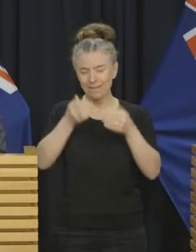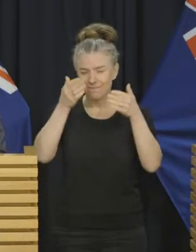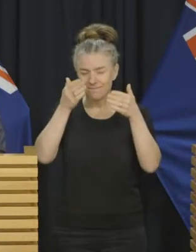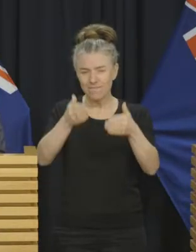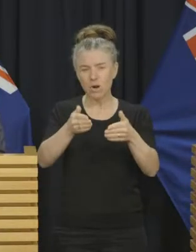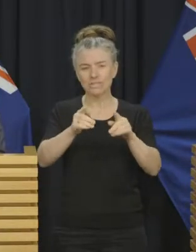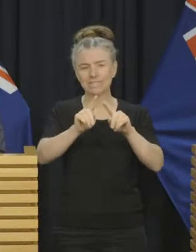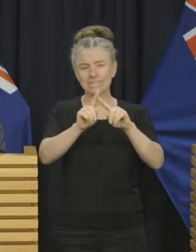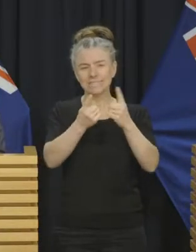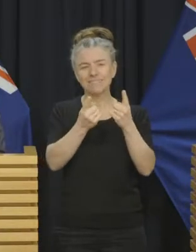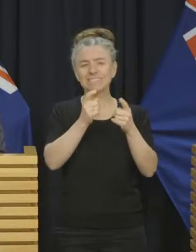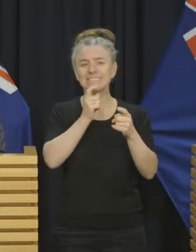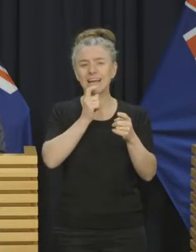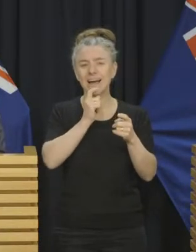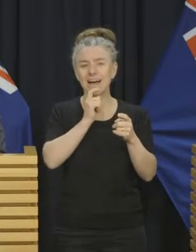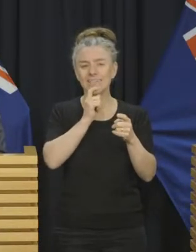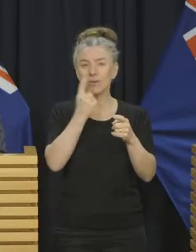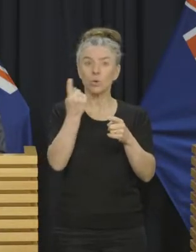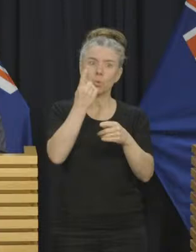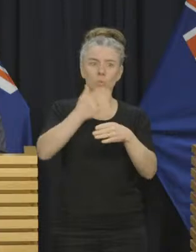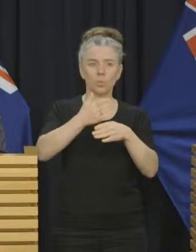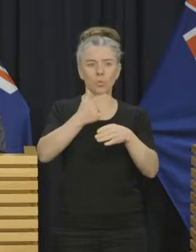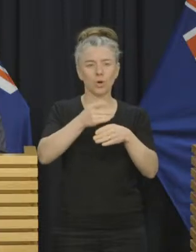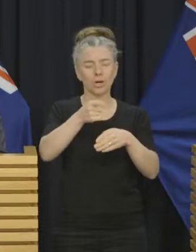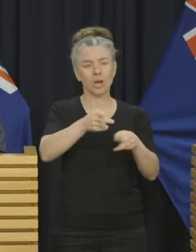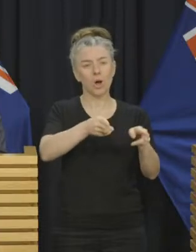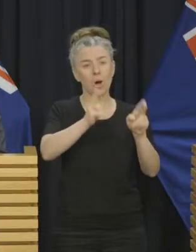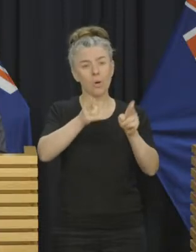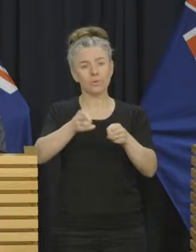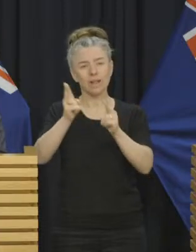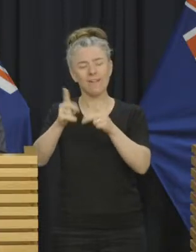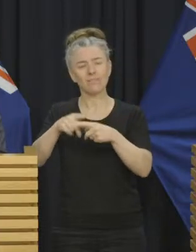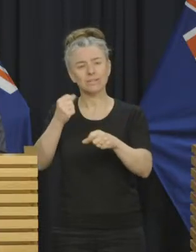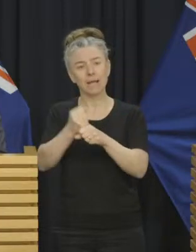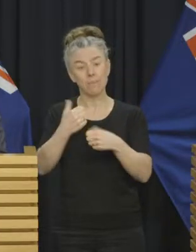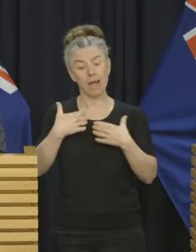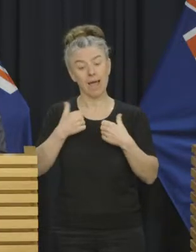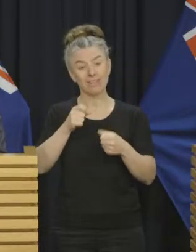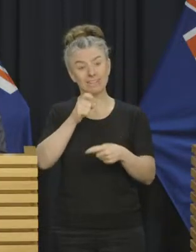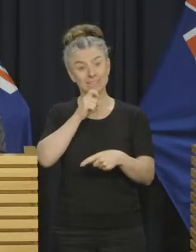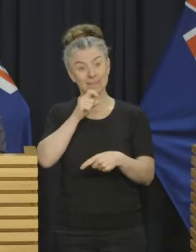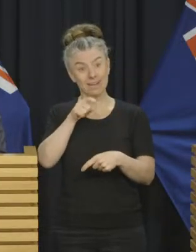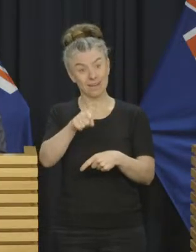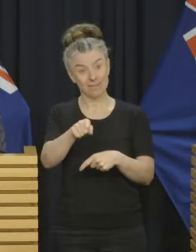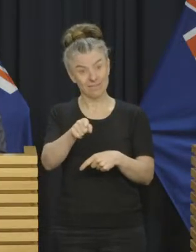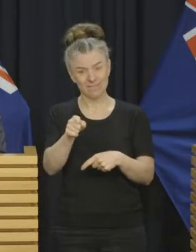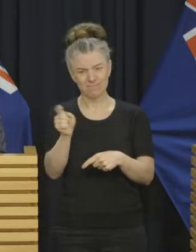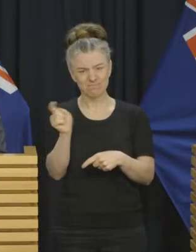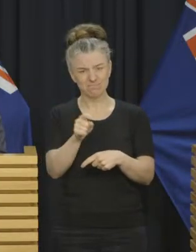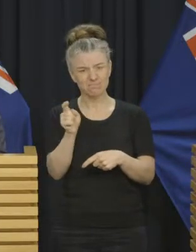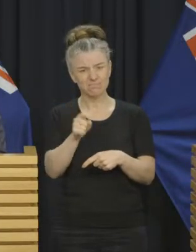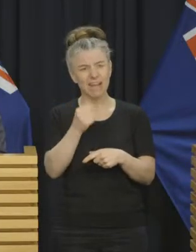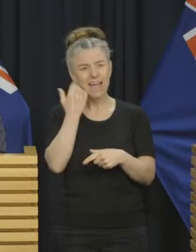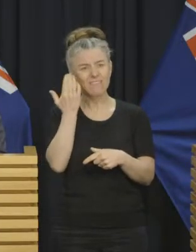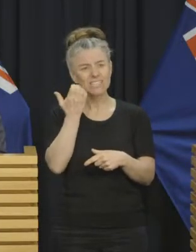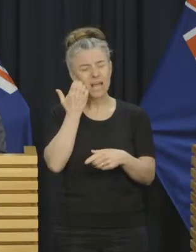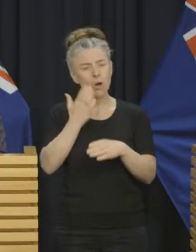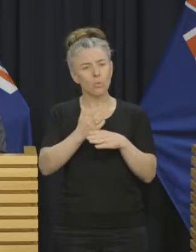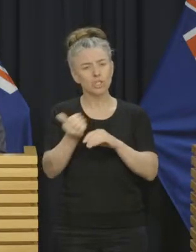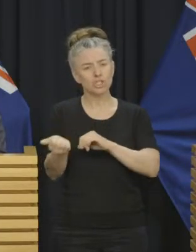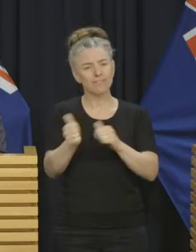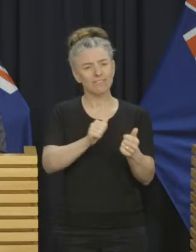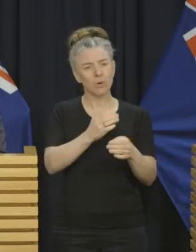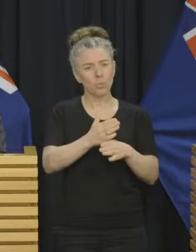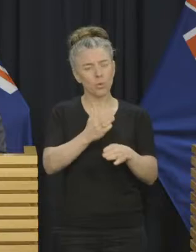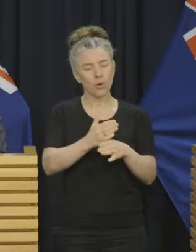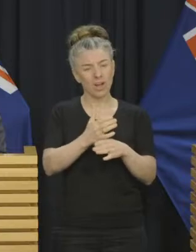the different groups of staff at the facilities. For example, the health staff are there every day. They're on shifts. In fact, there's a nurse